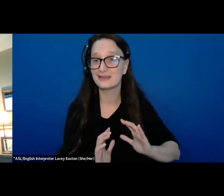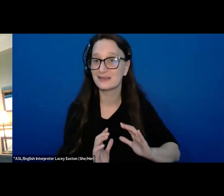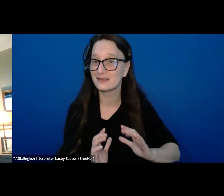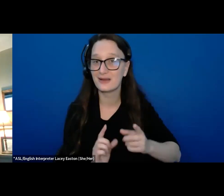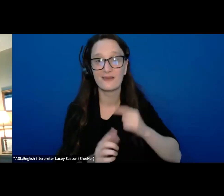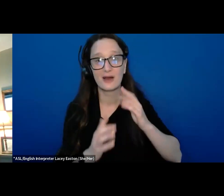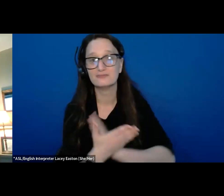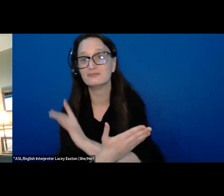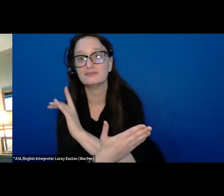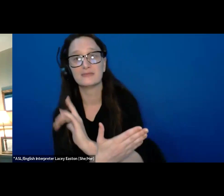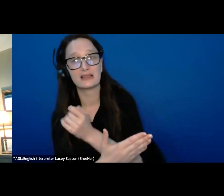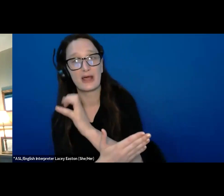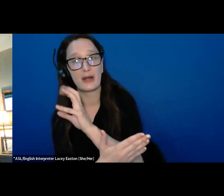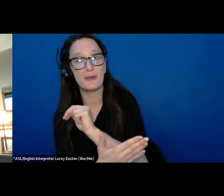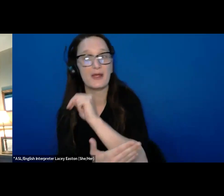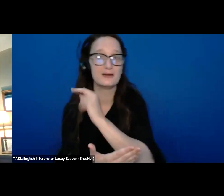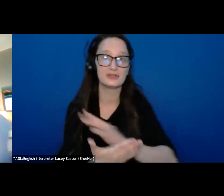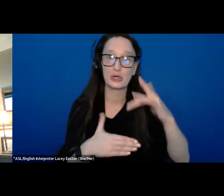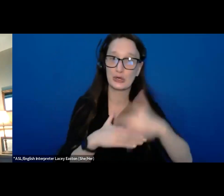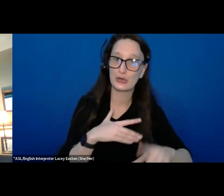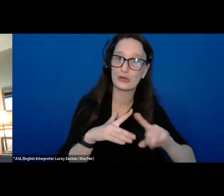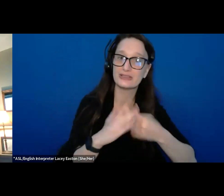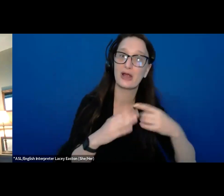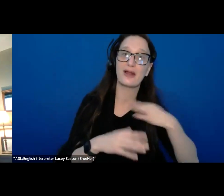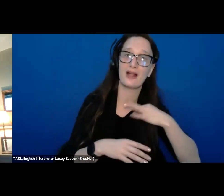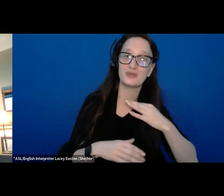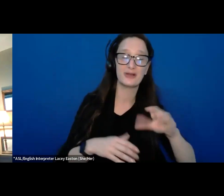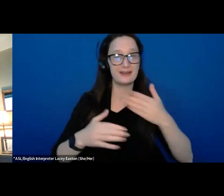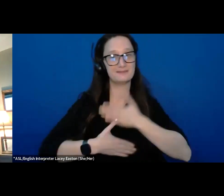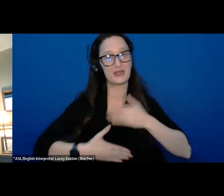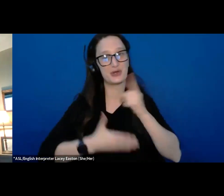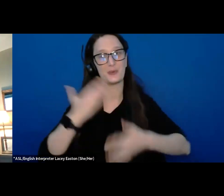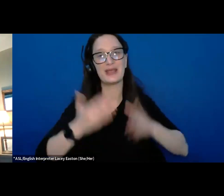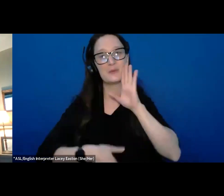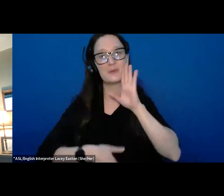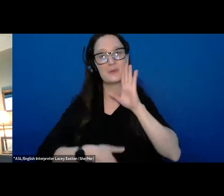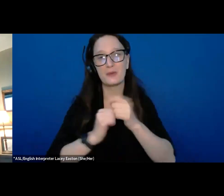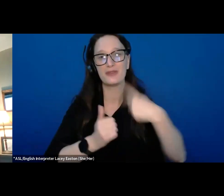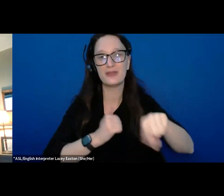eligibility. So right on. All right, you guys have a great weekend. Take care. We'll talk to you next week. Bye, everyone.